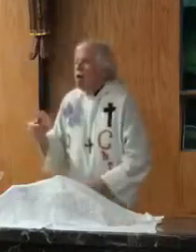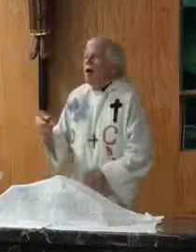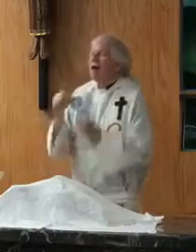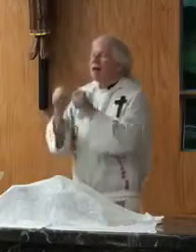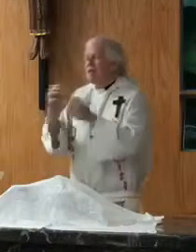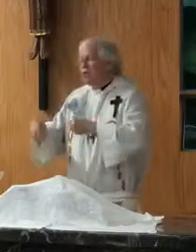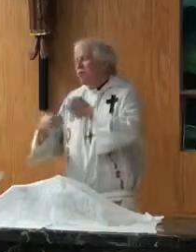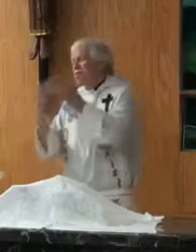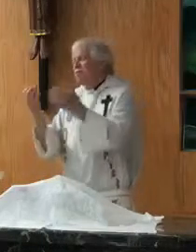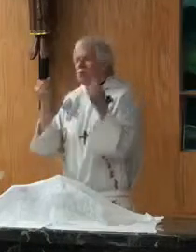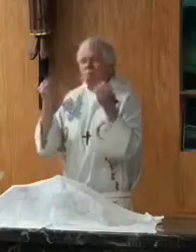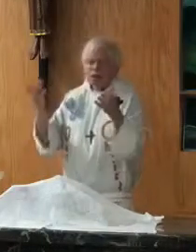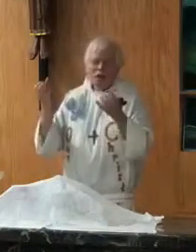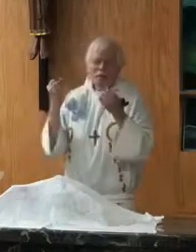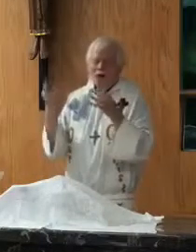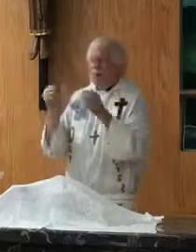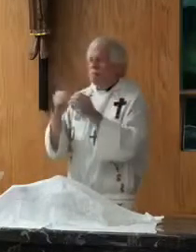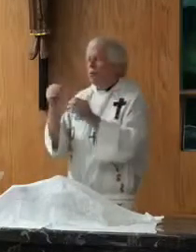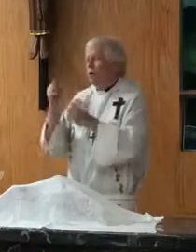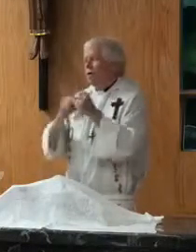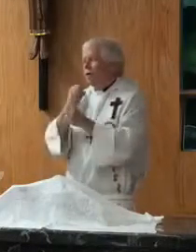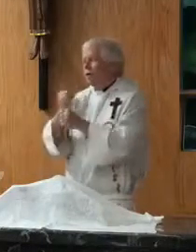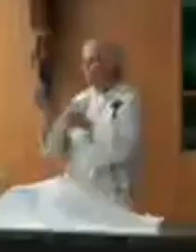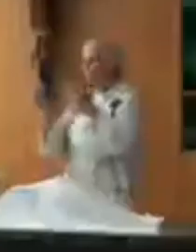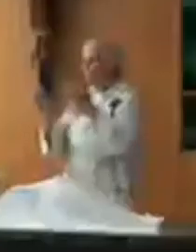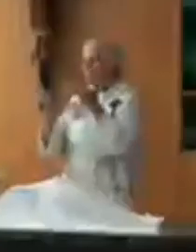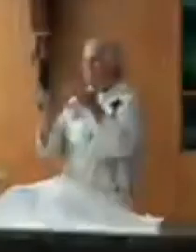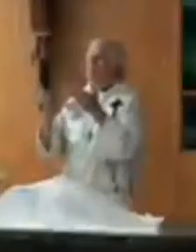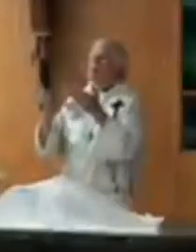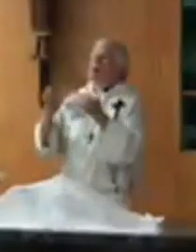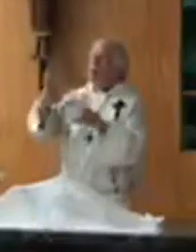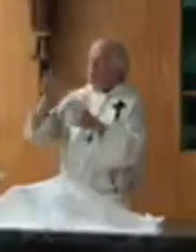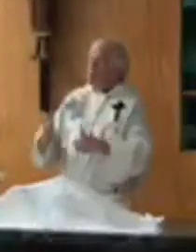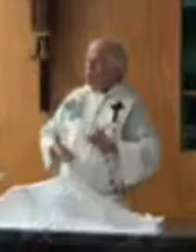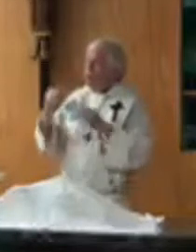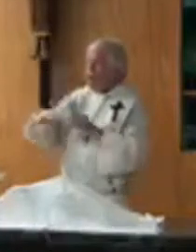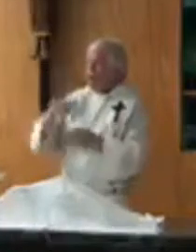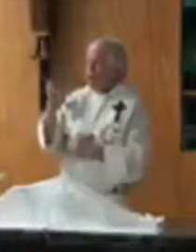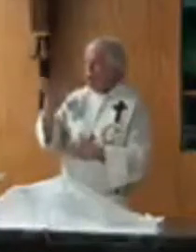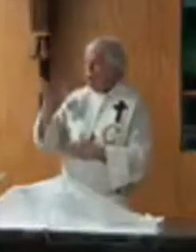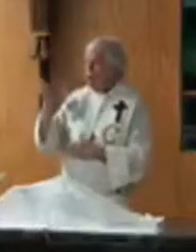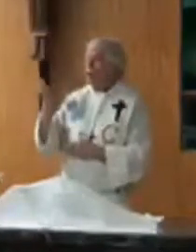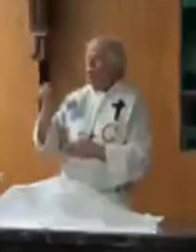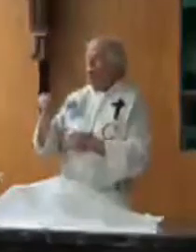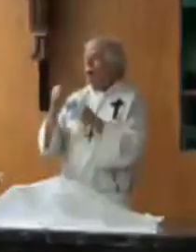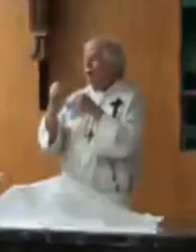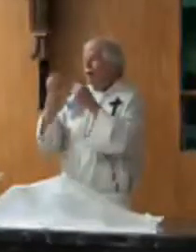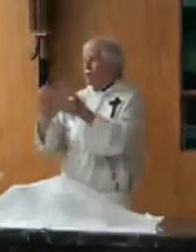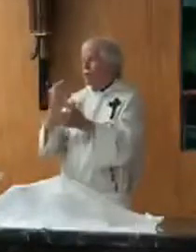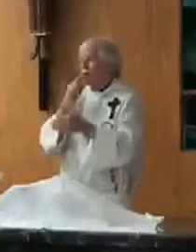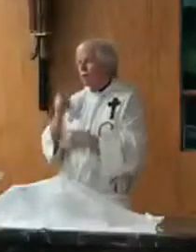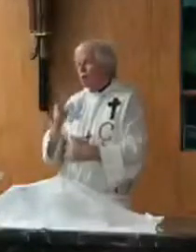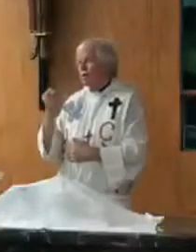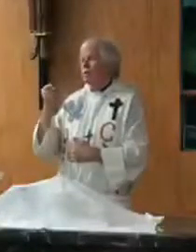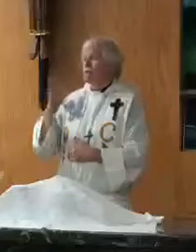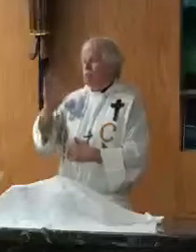know. Continue to give her many, many more years of service of your life in her, and give